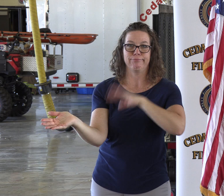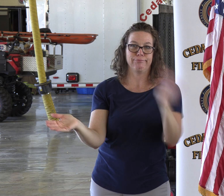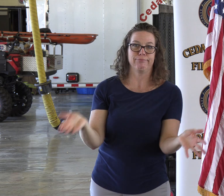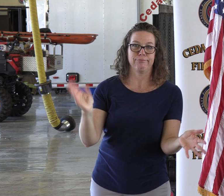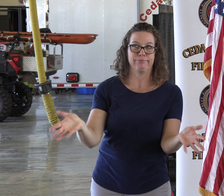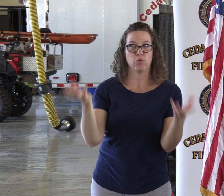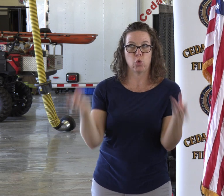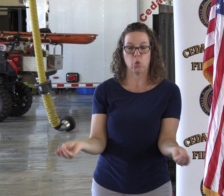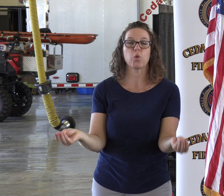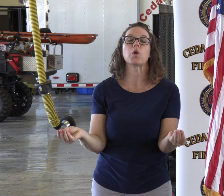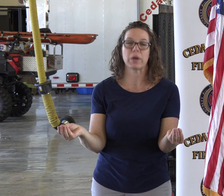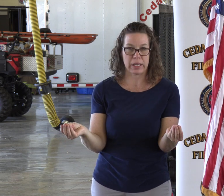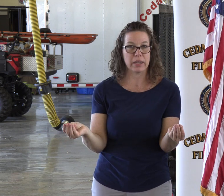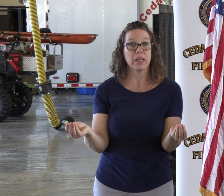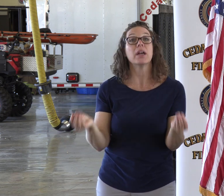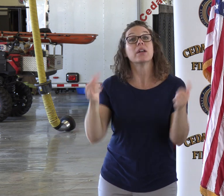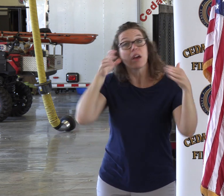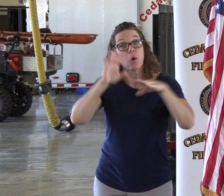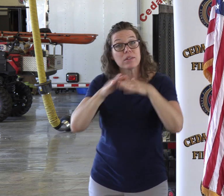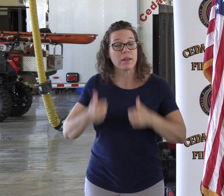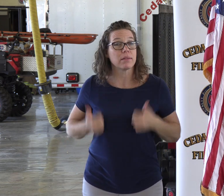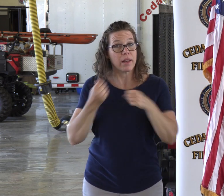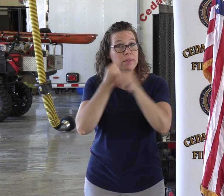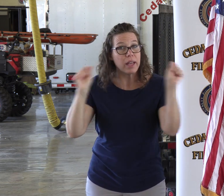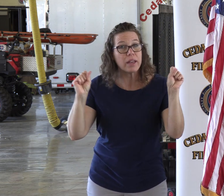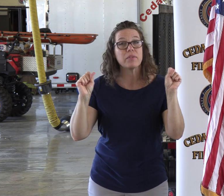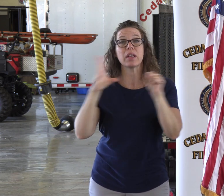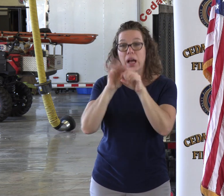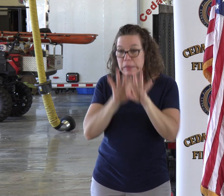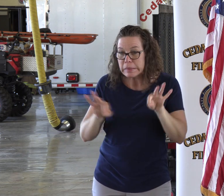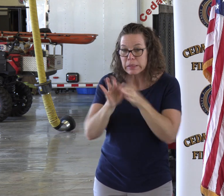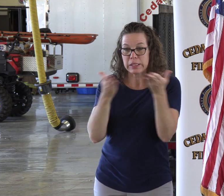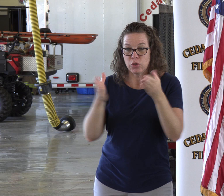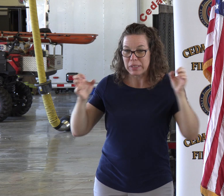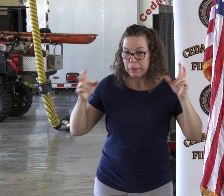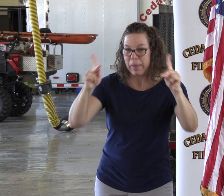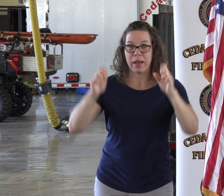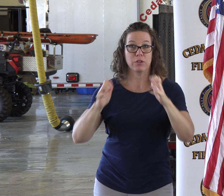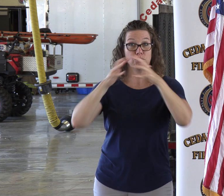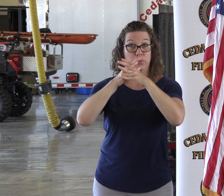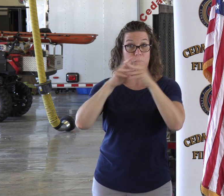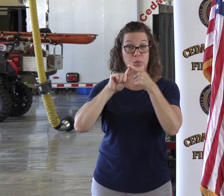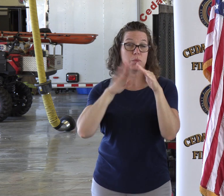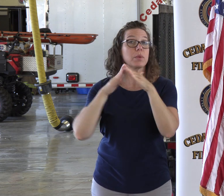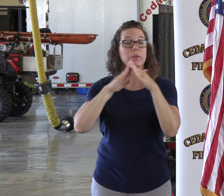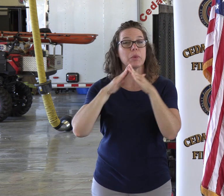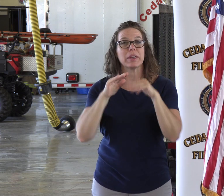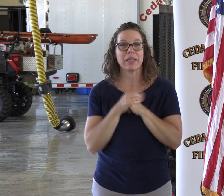we're focusing on life safety, as we're focusing on getting critical services back to our